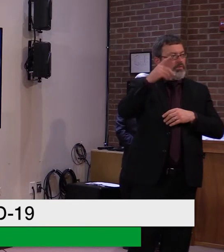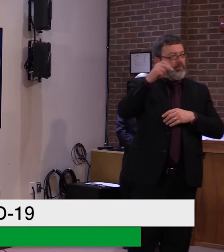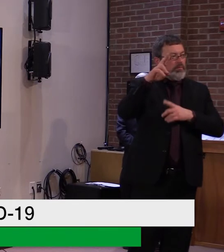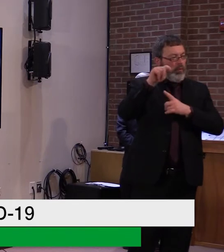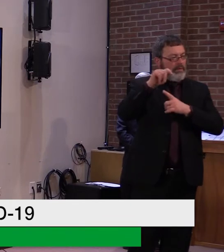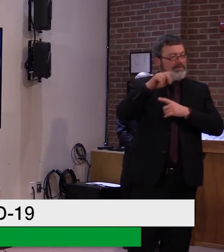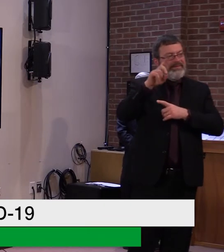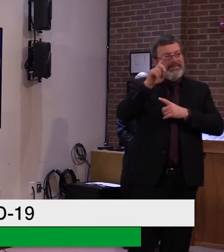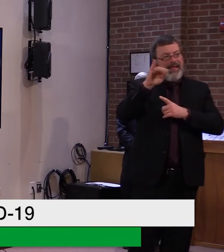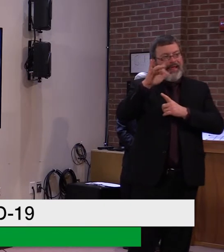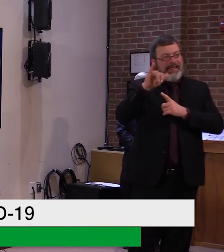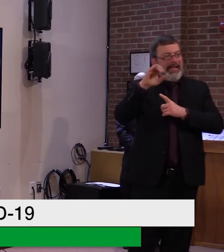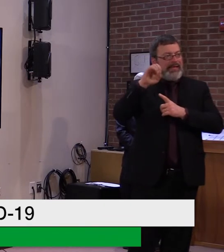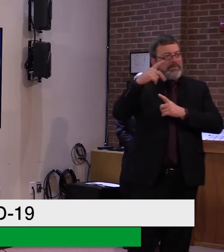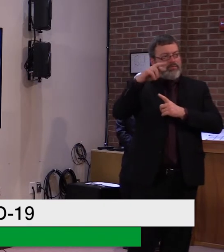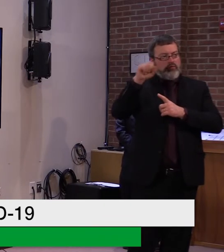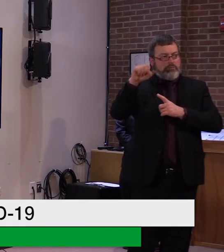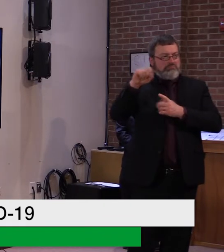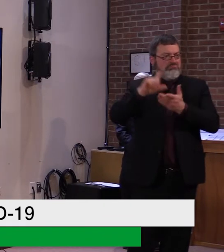yes good morning